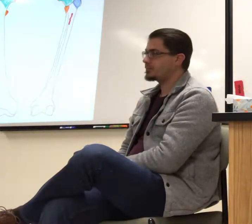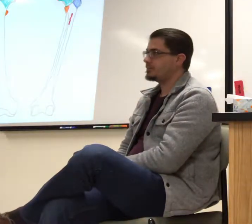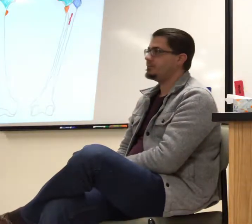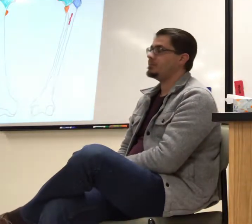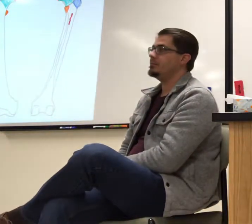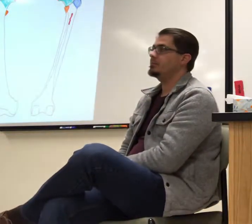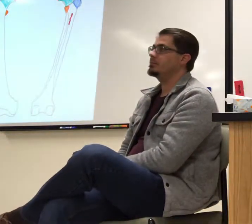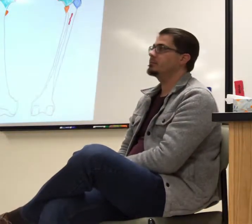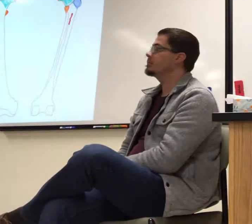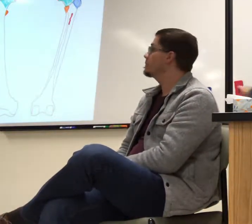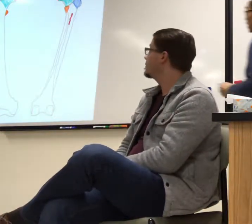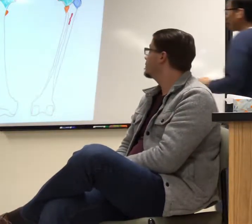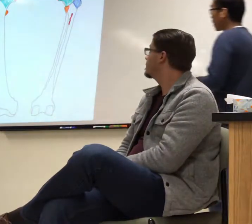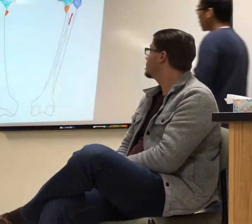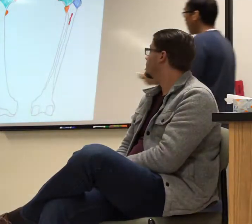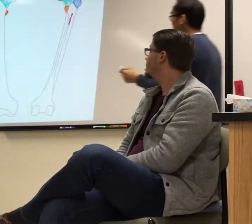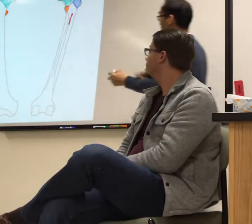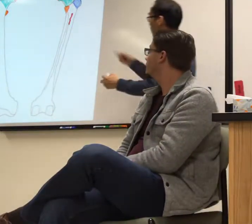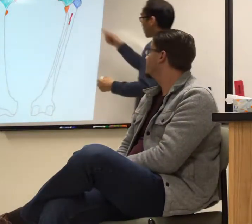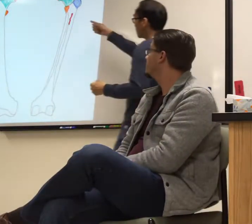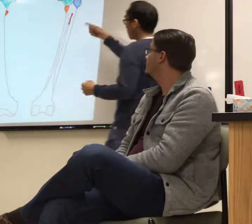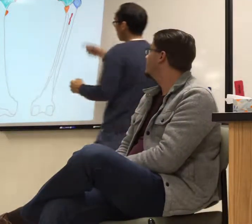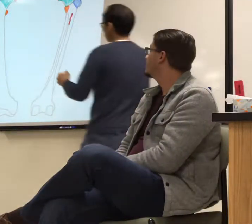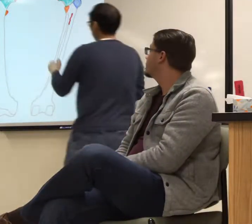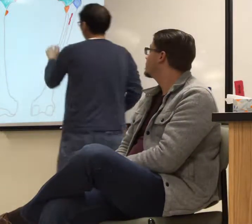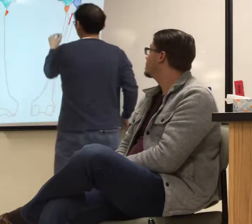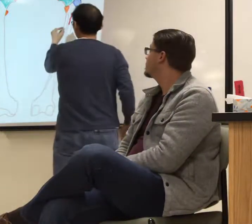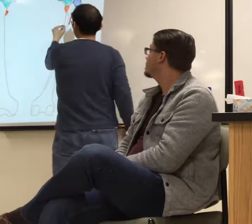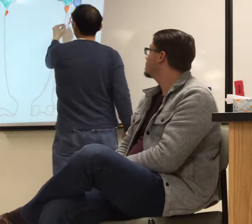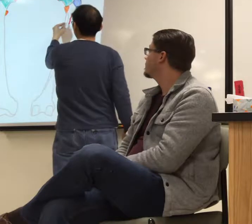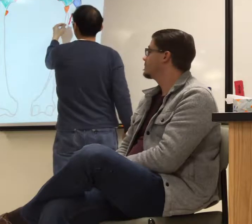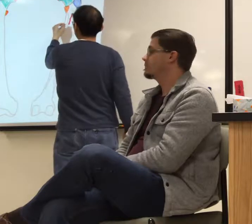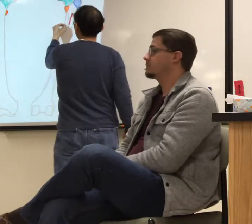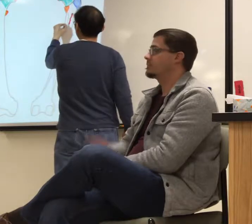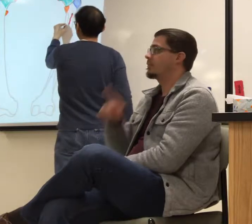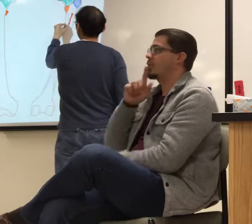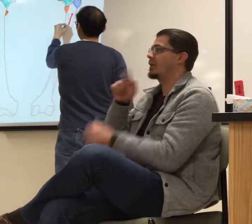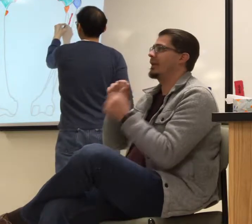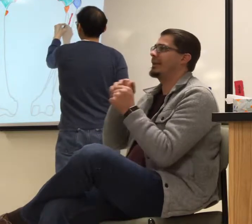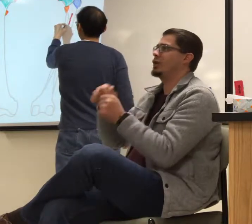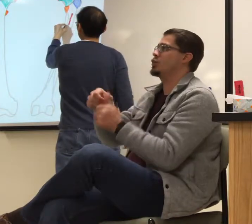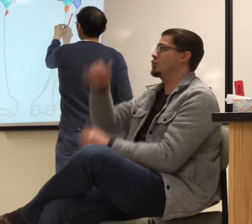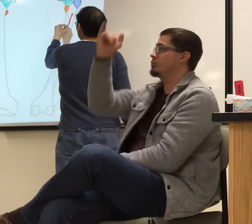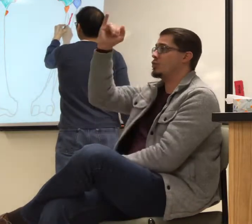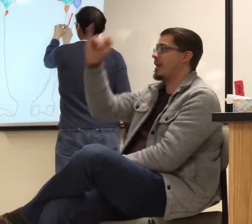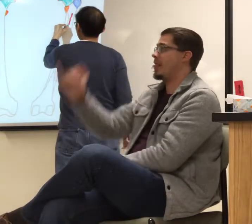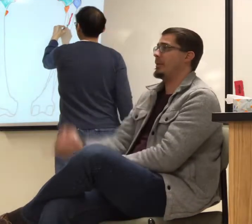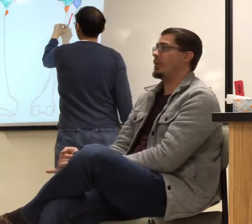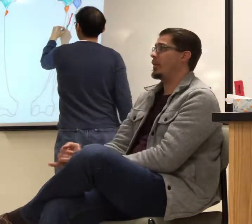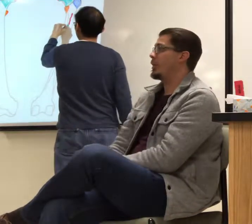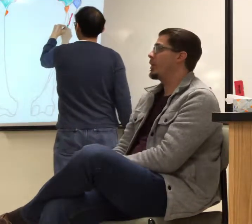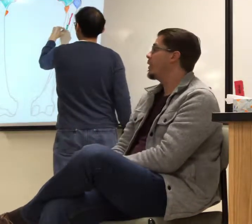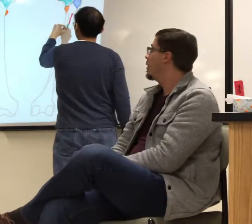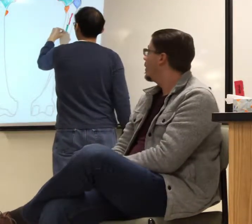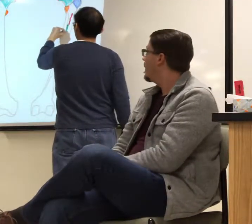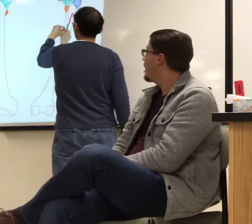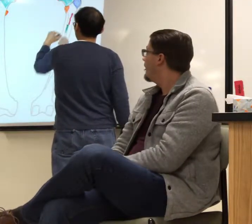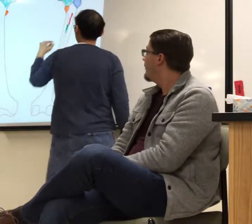Okay, so it's that line going right down the back. It's kind of continuous with gluteal tuberosity. So I'll just go.